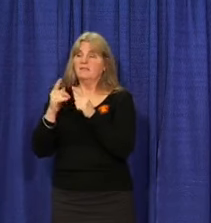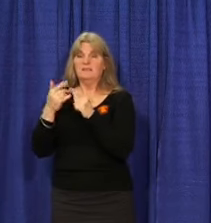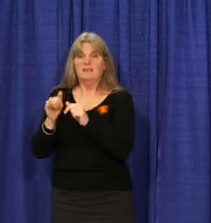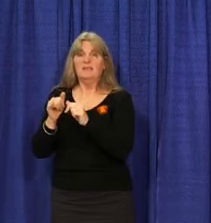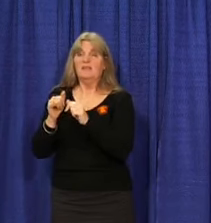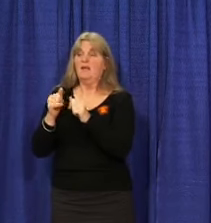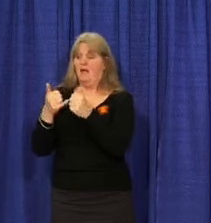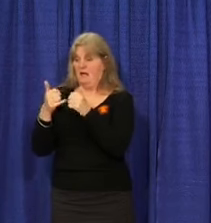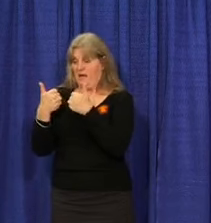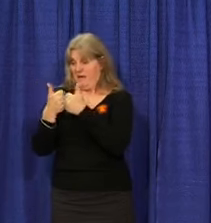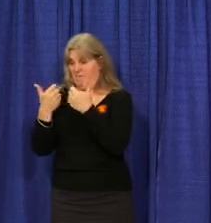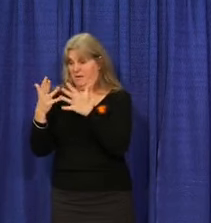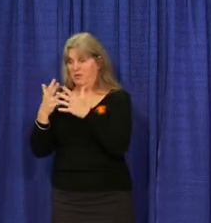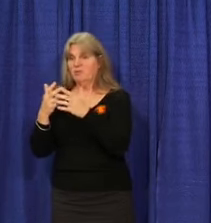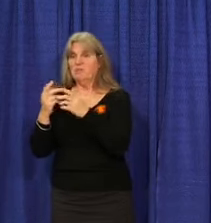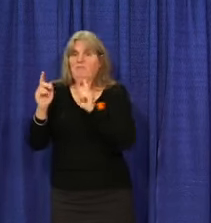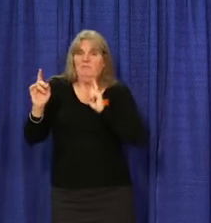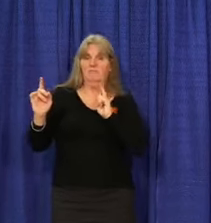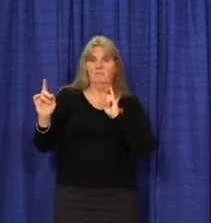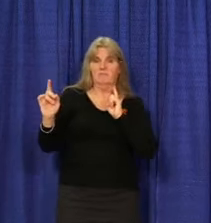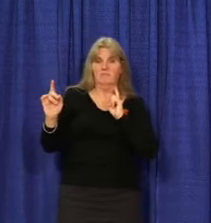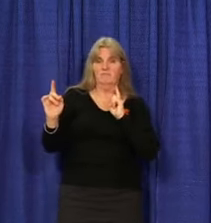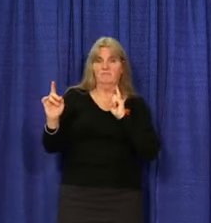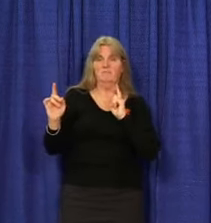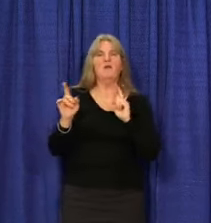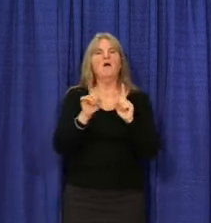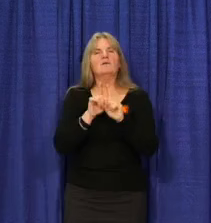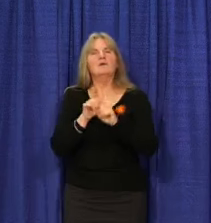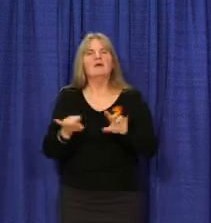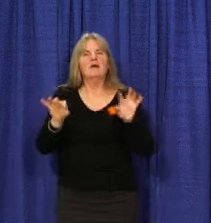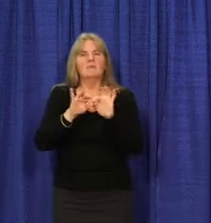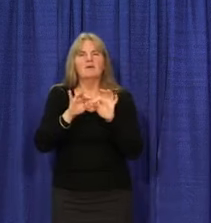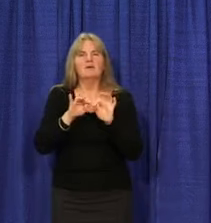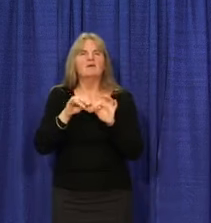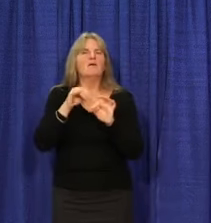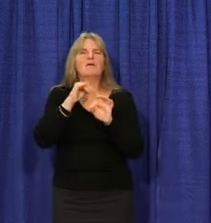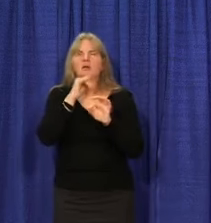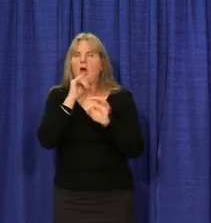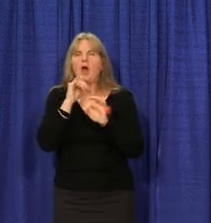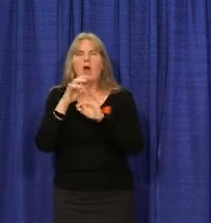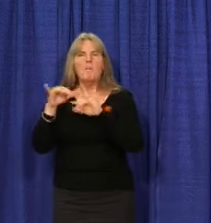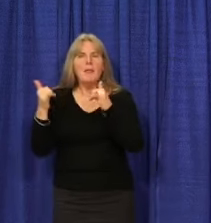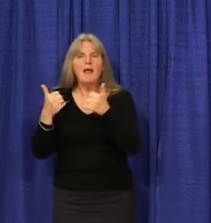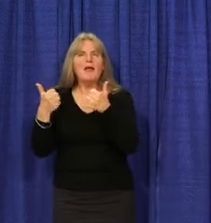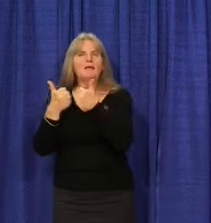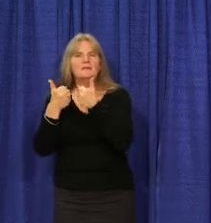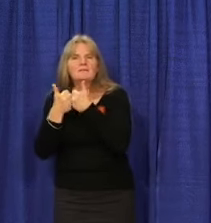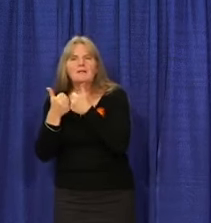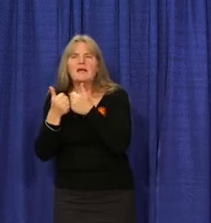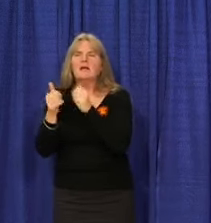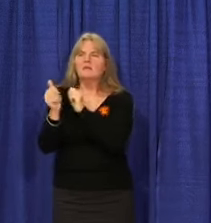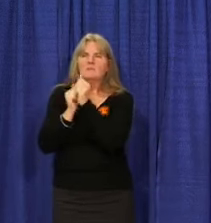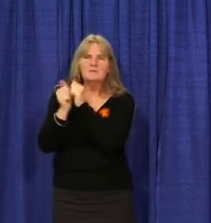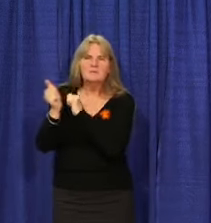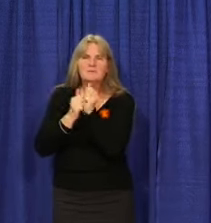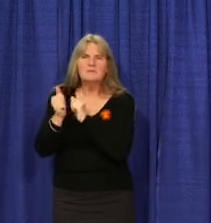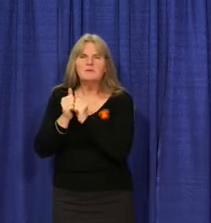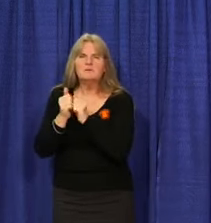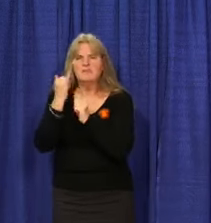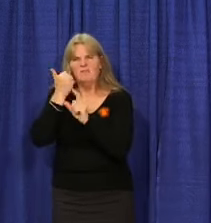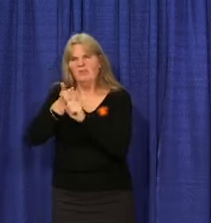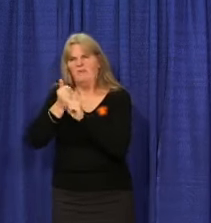apart. And of course, perhaps most importantly, do not play if you're sick, no matter how mild the symptoms are.